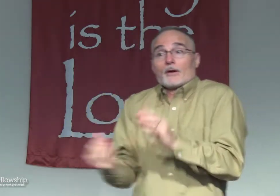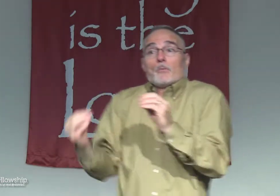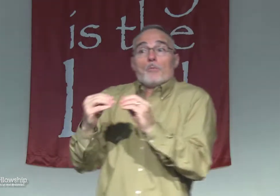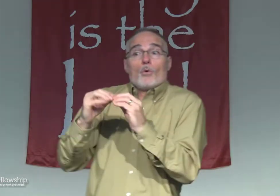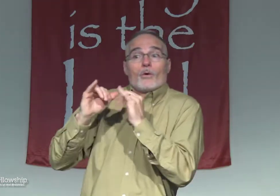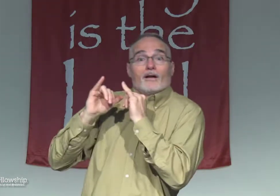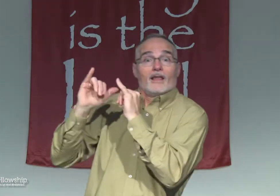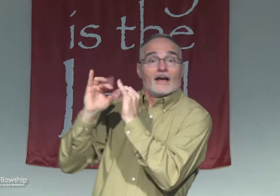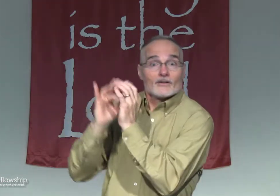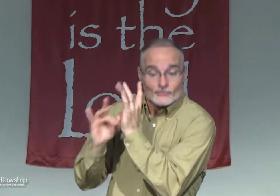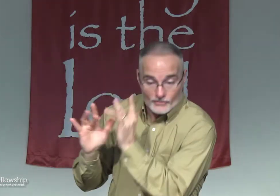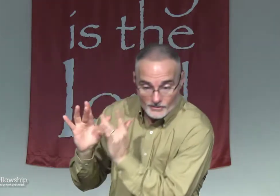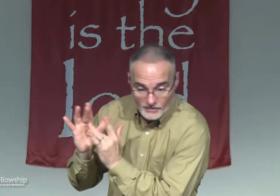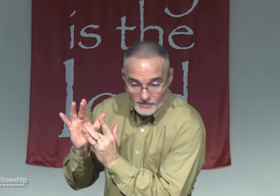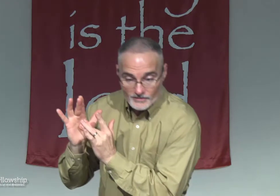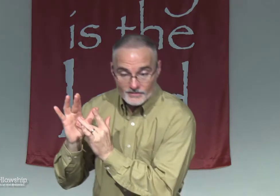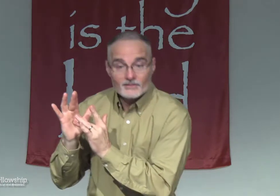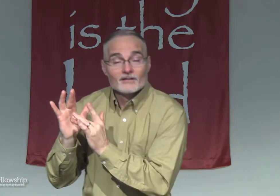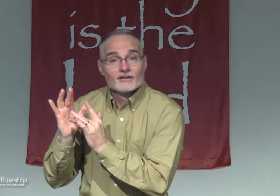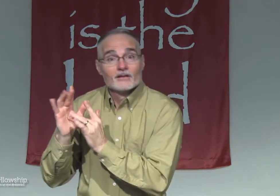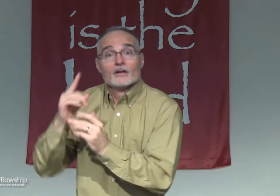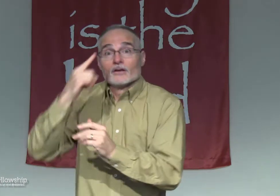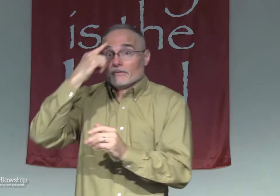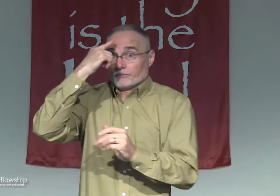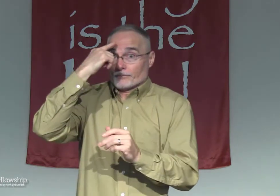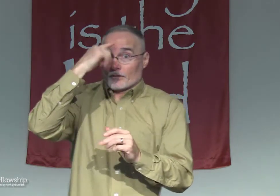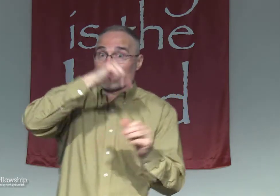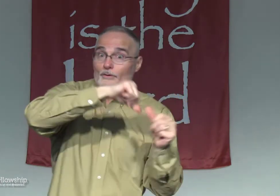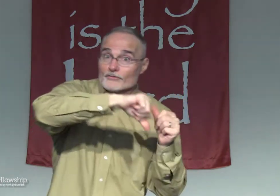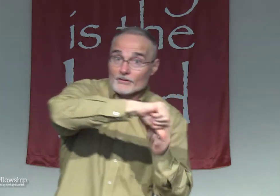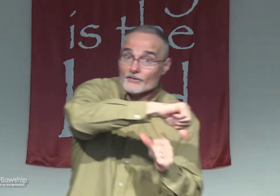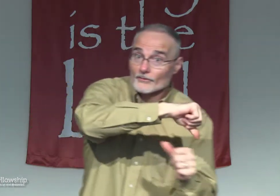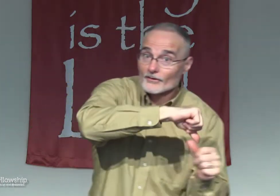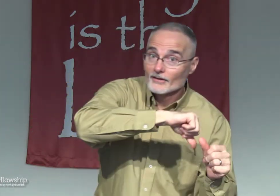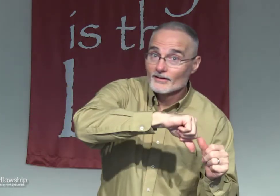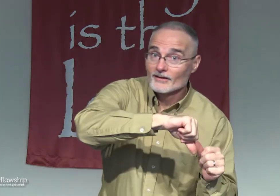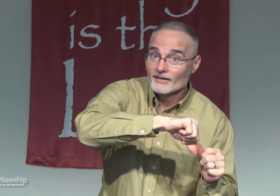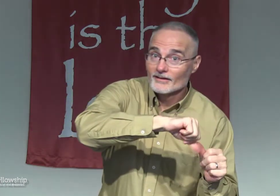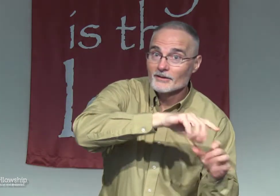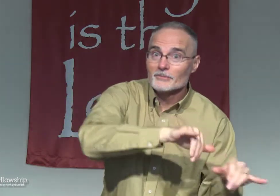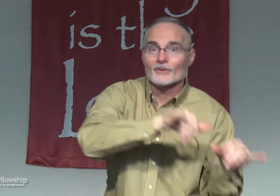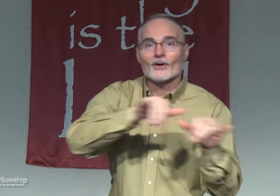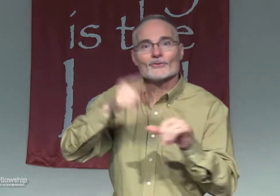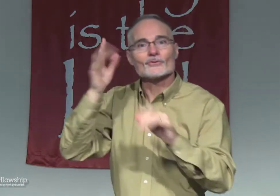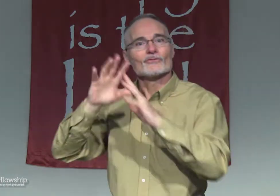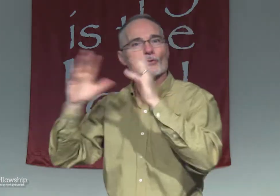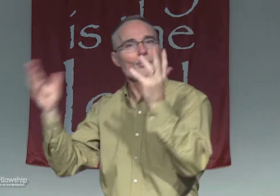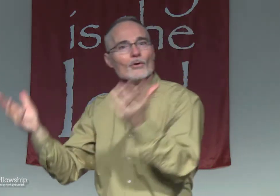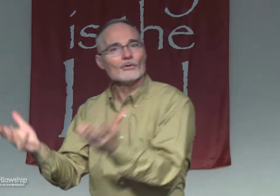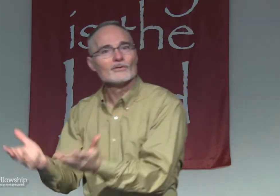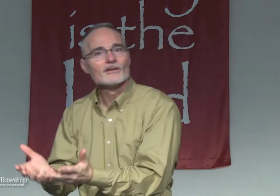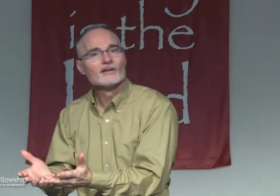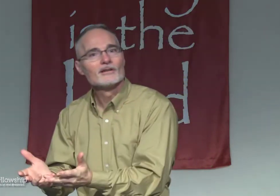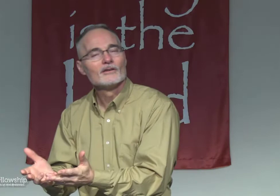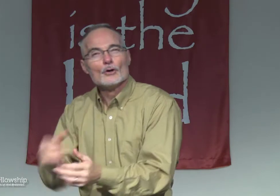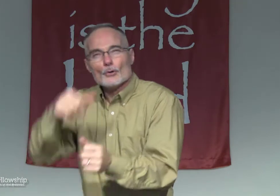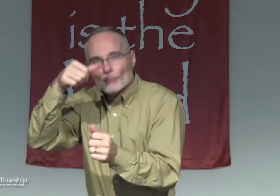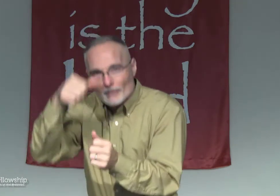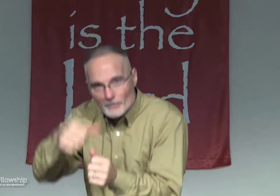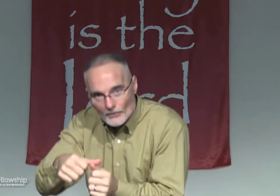And we can become who he wants us to be, more like Jesus, for one another, but also for the